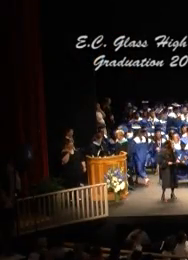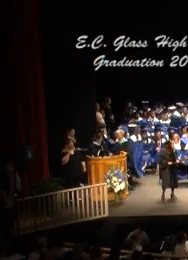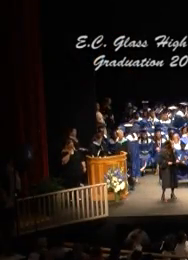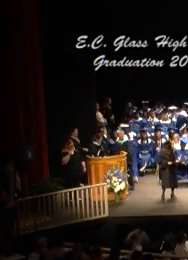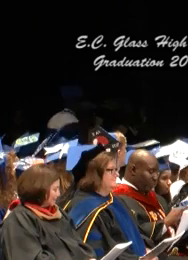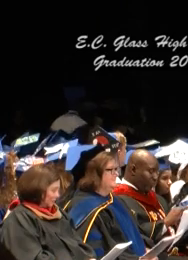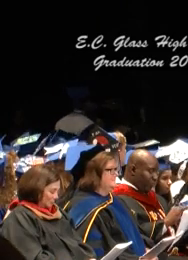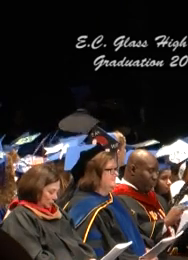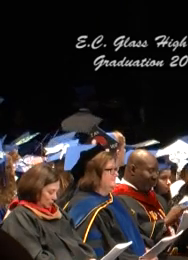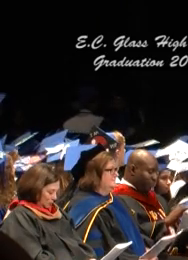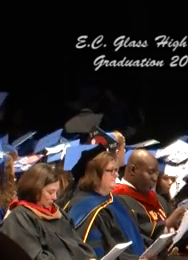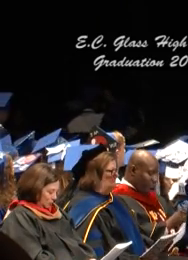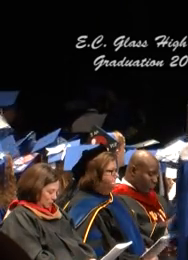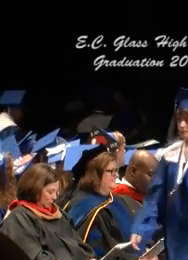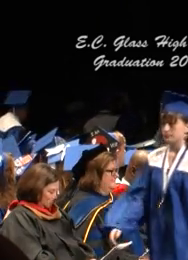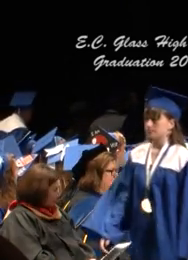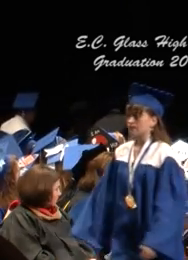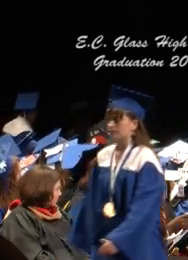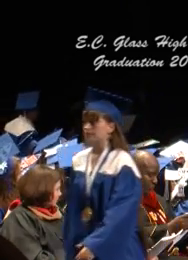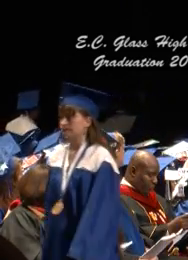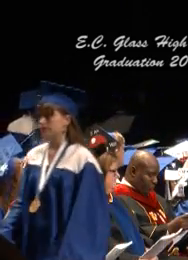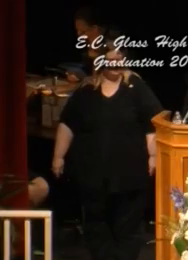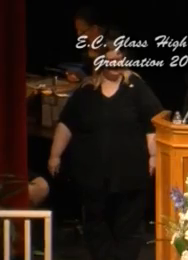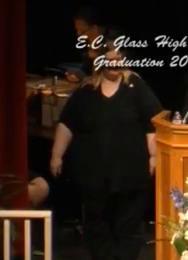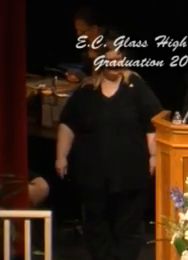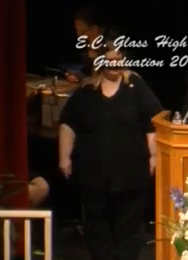Reagan Elizabeth Kinder.